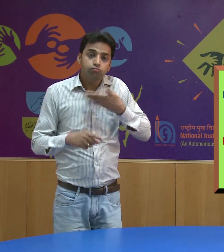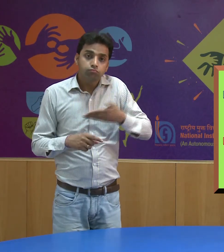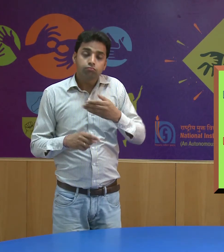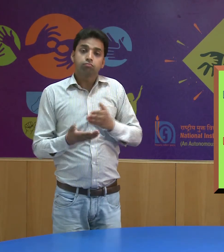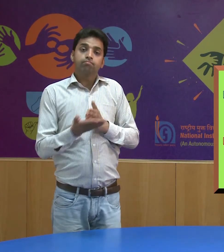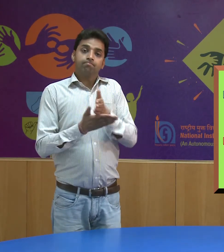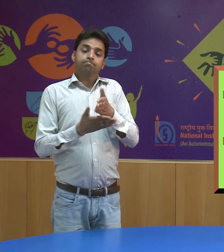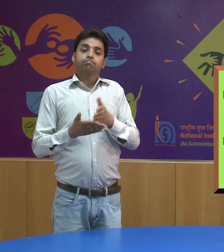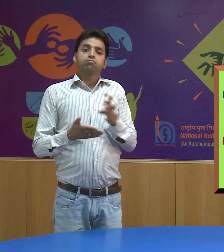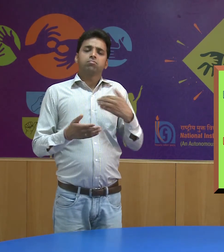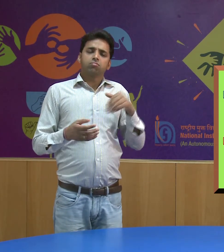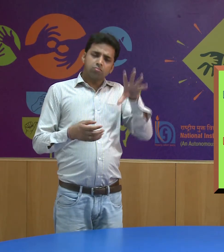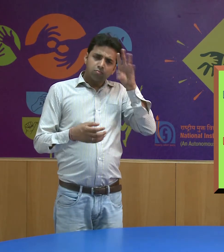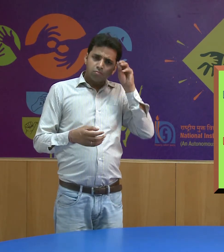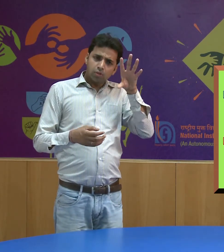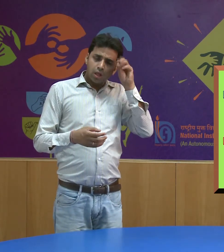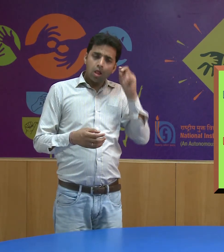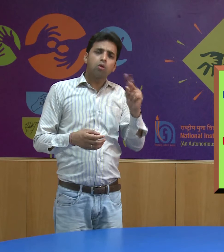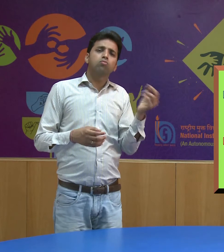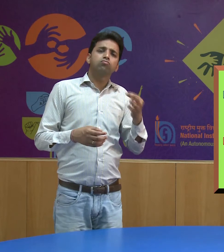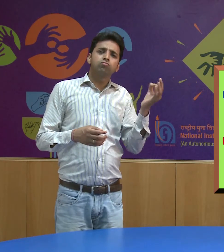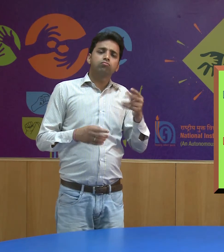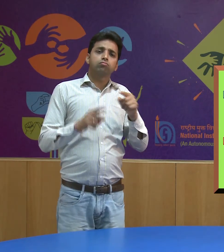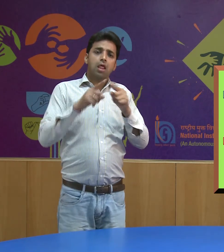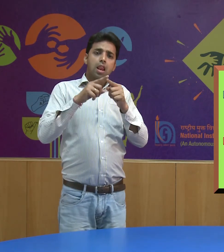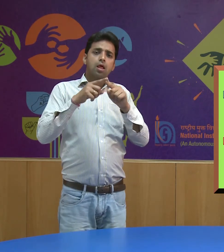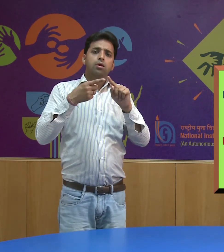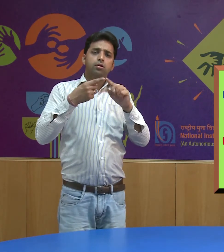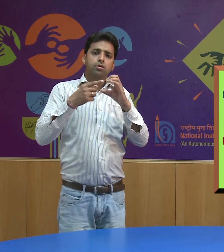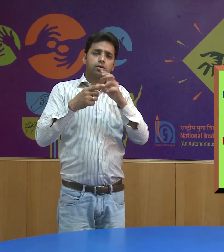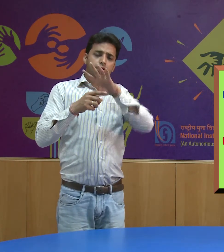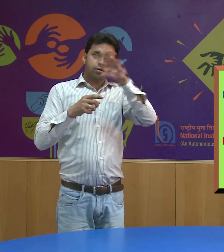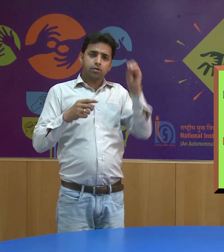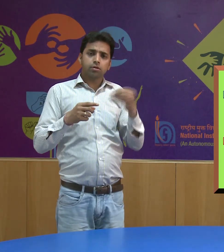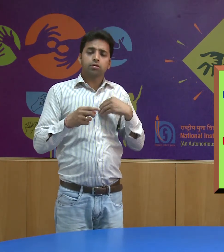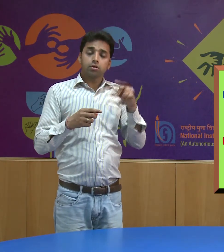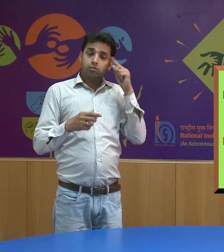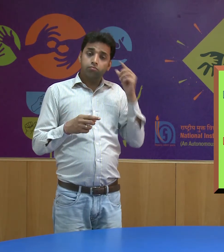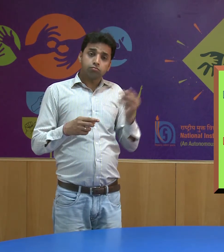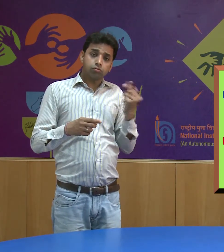way, they can learn the new techniques that are being used in teaching